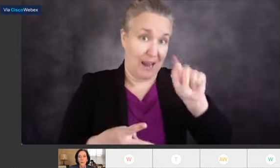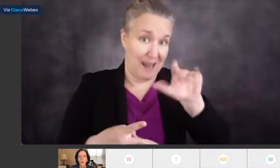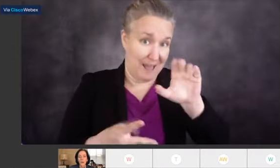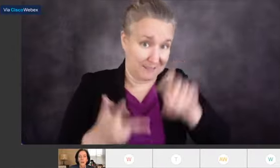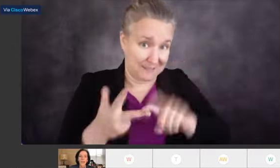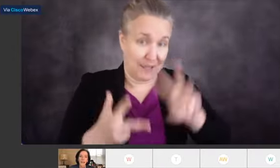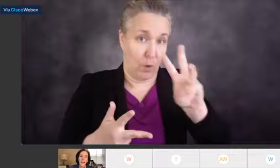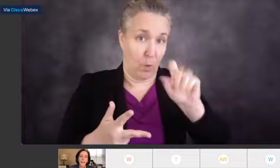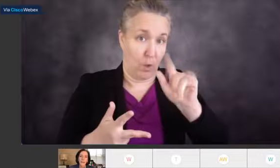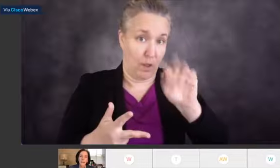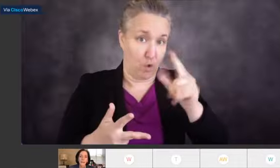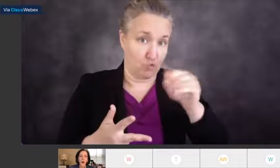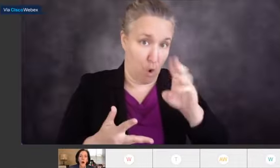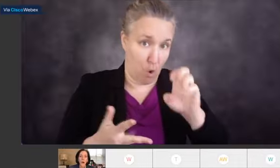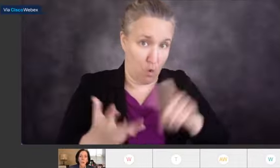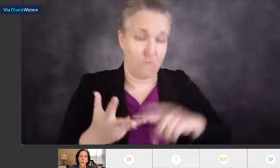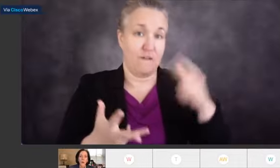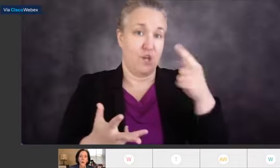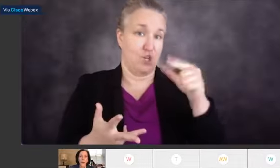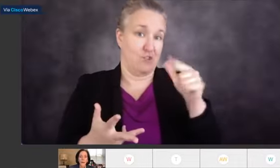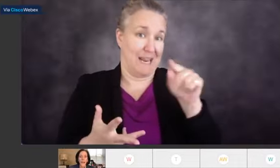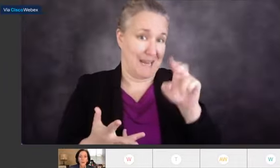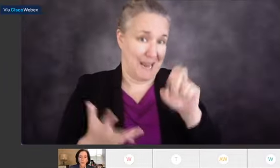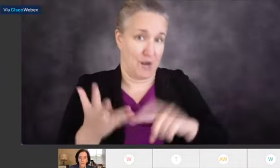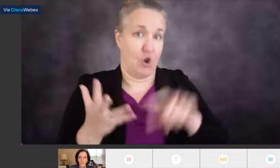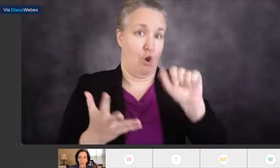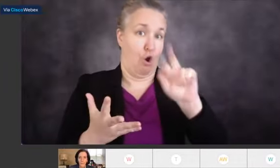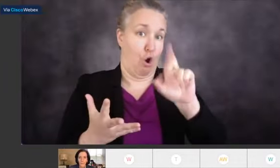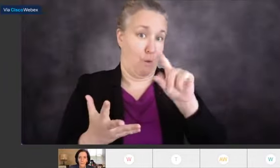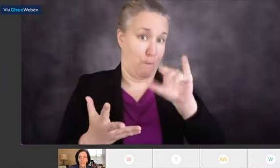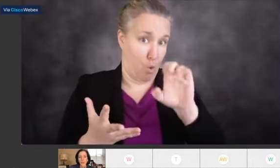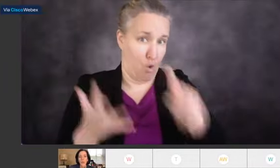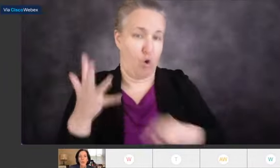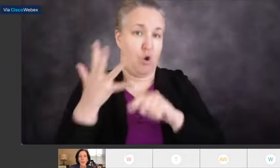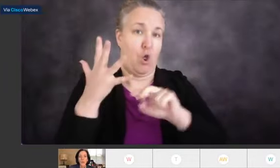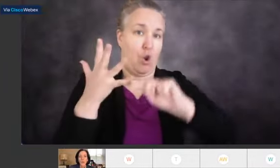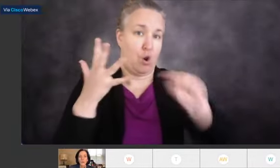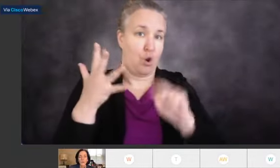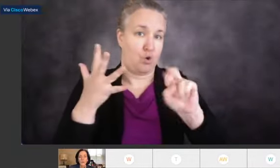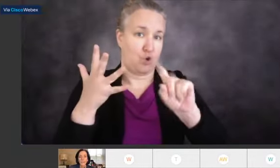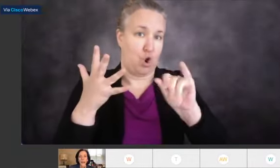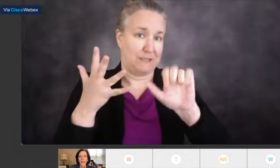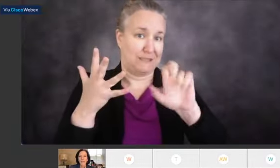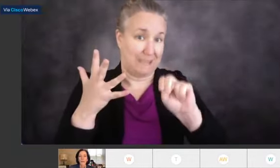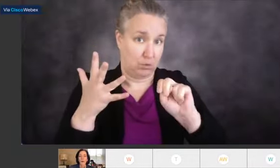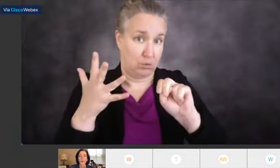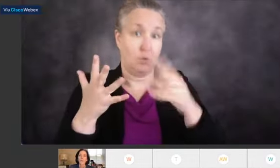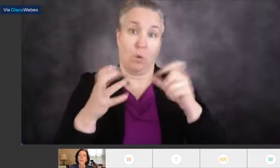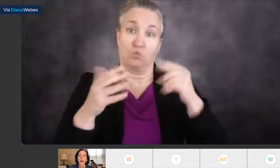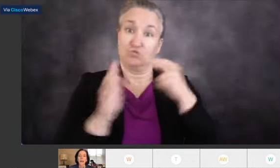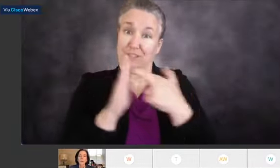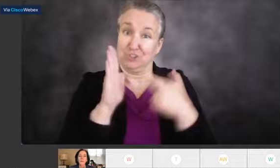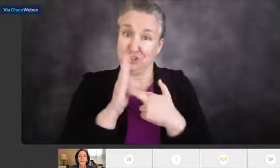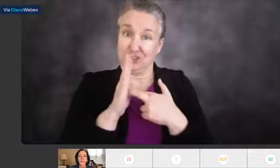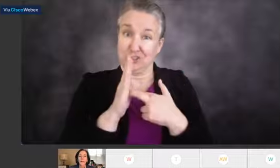Willow Grove, Green Lane, Ardmore, and Norristown. To register for a test, go